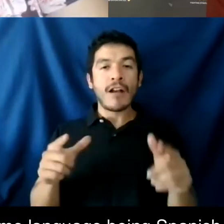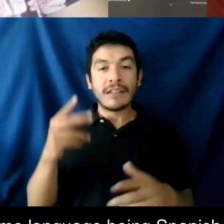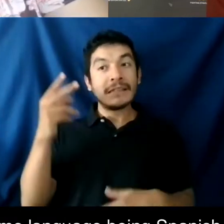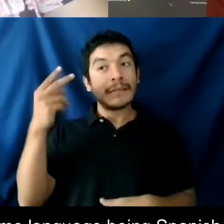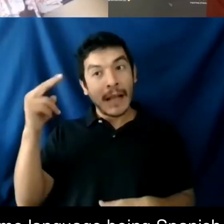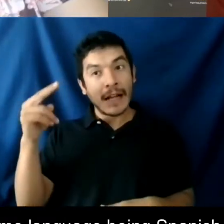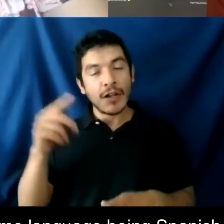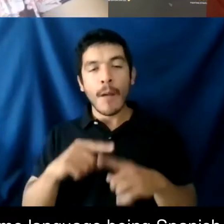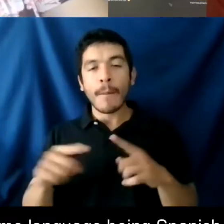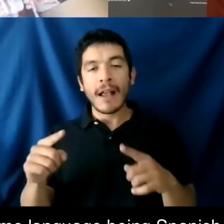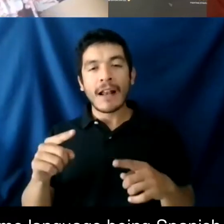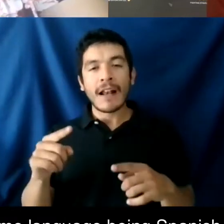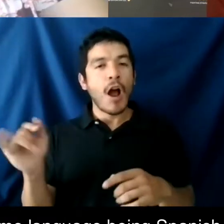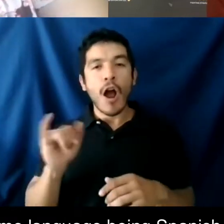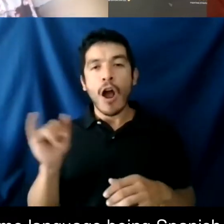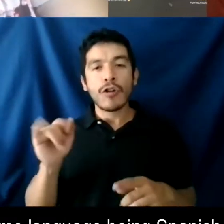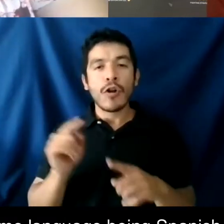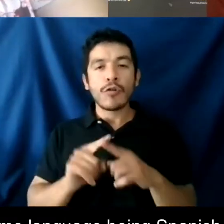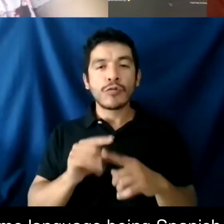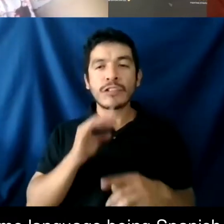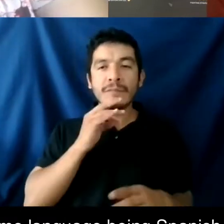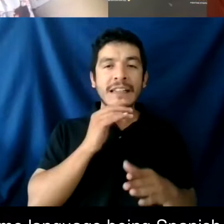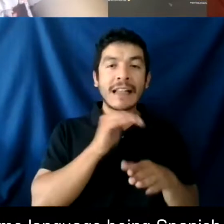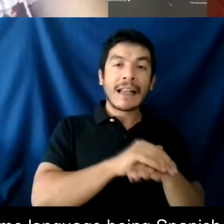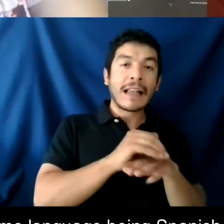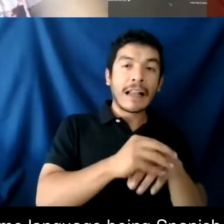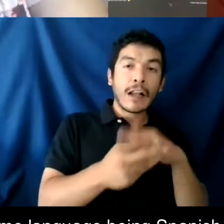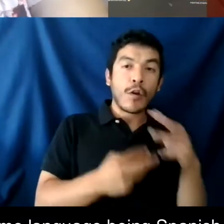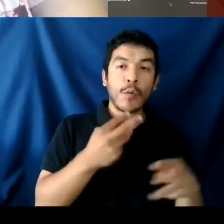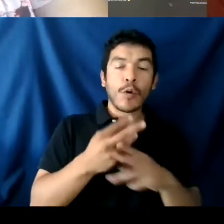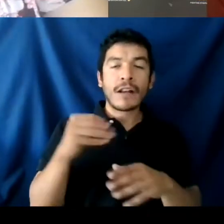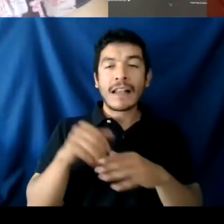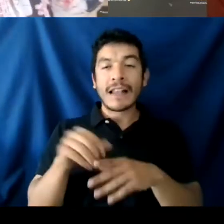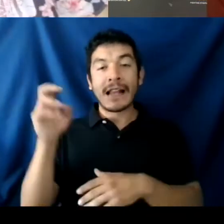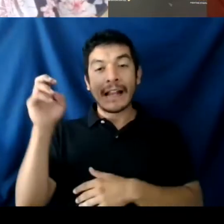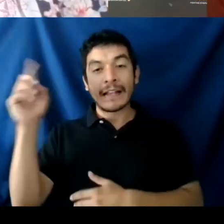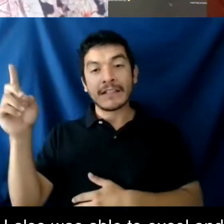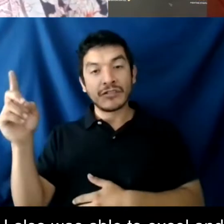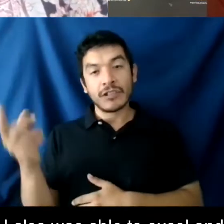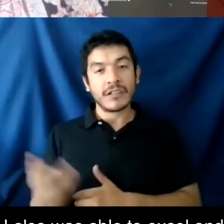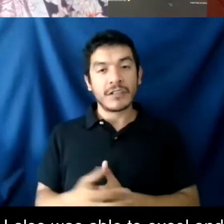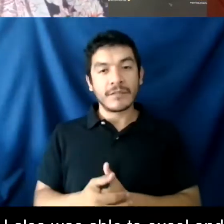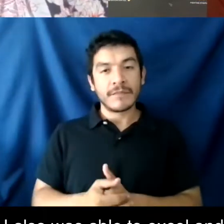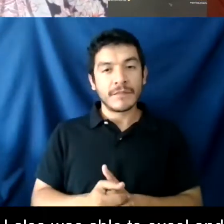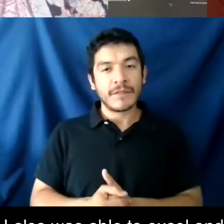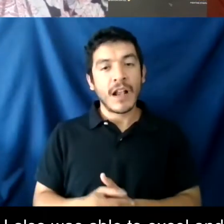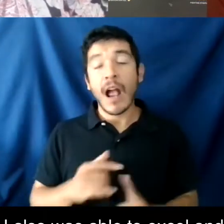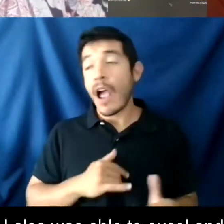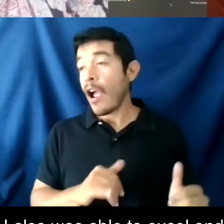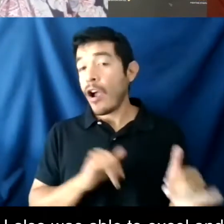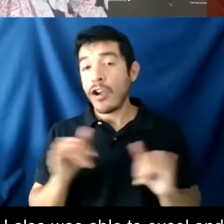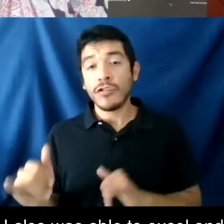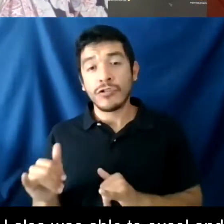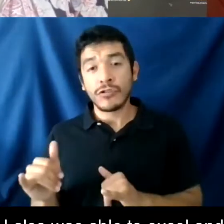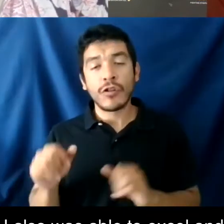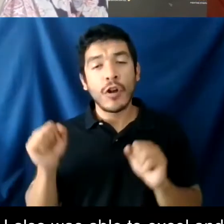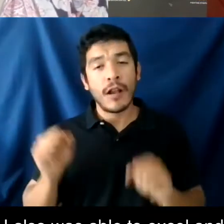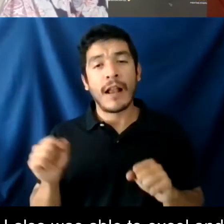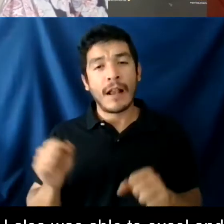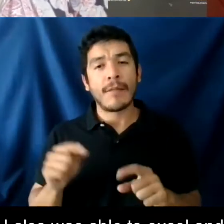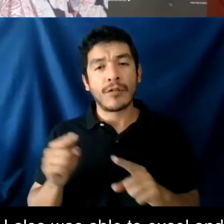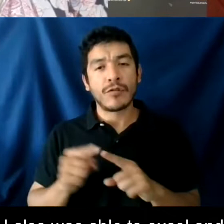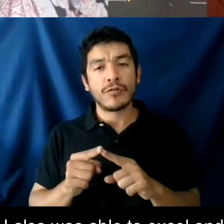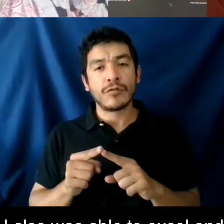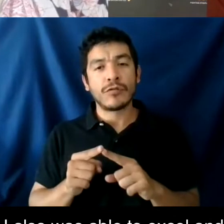and being able to navigate the English world of education. I also was able